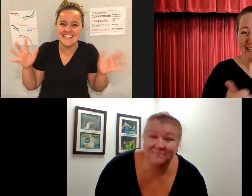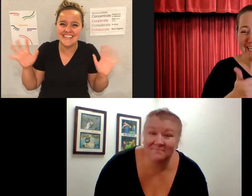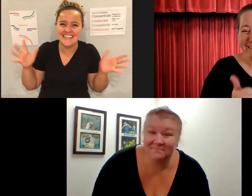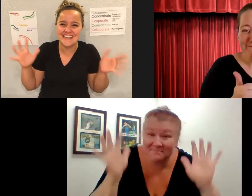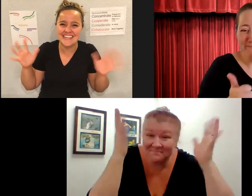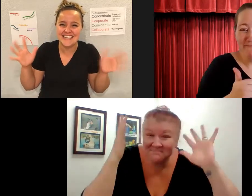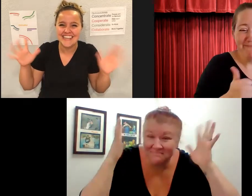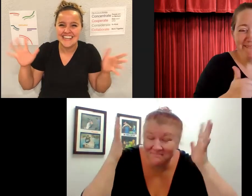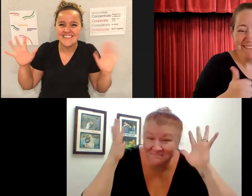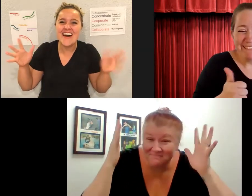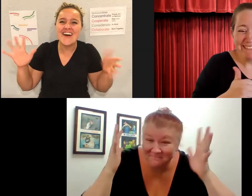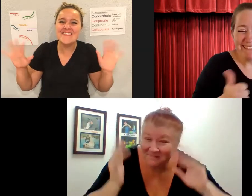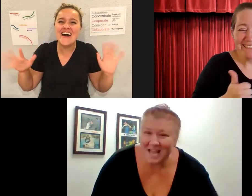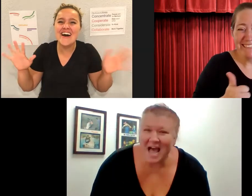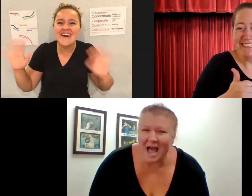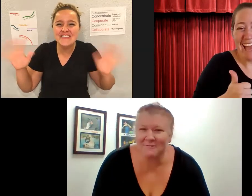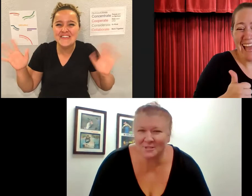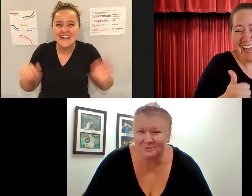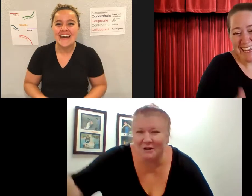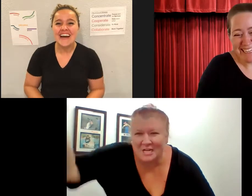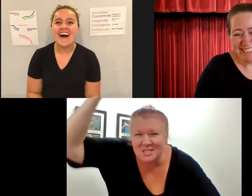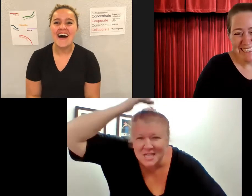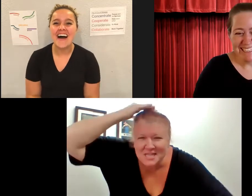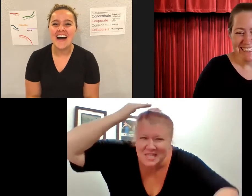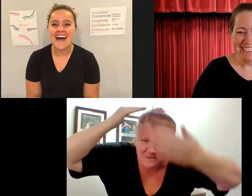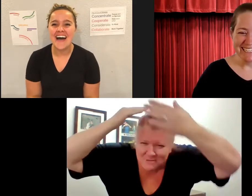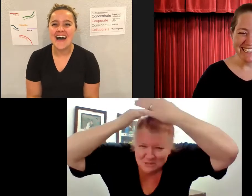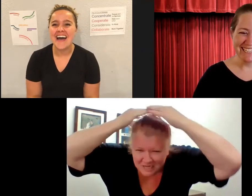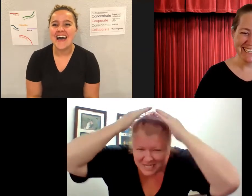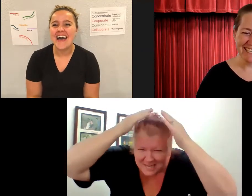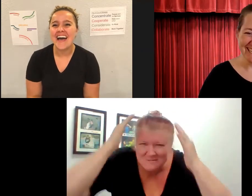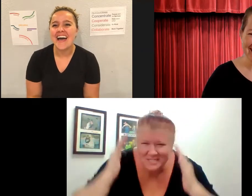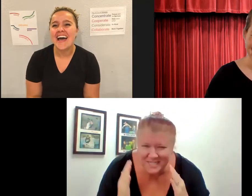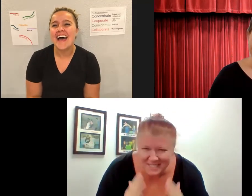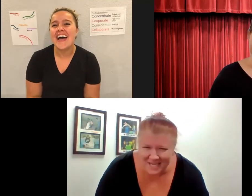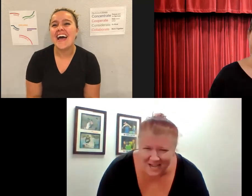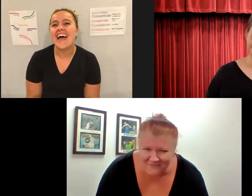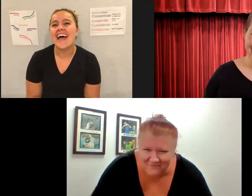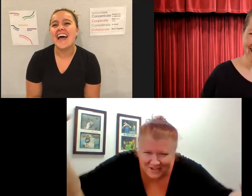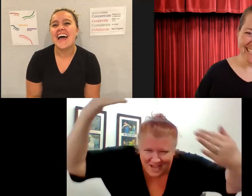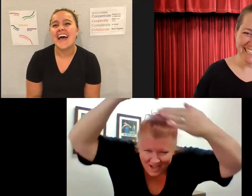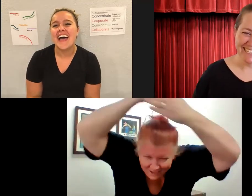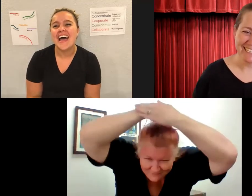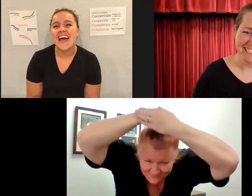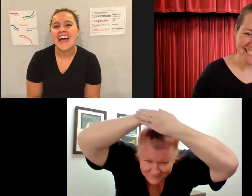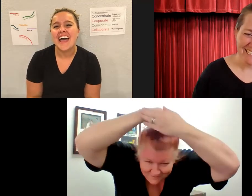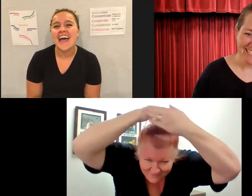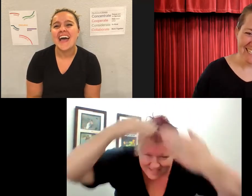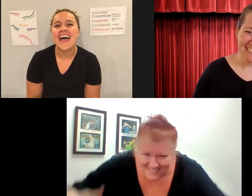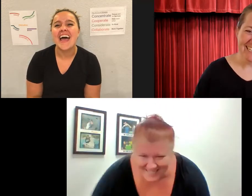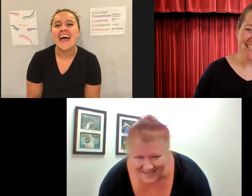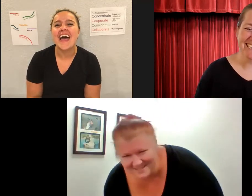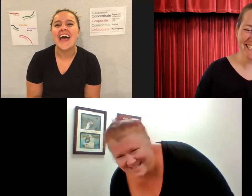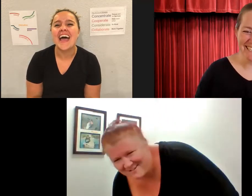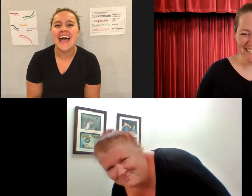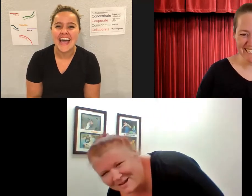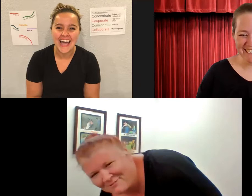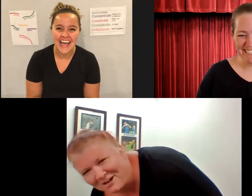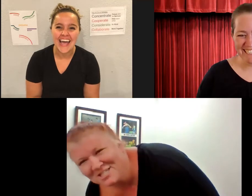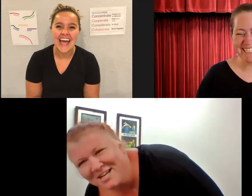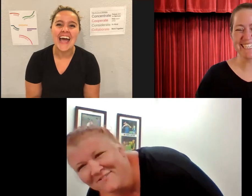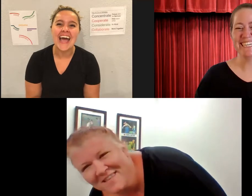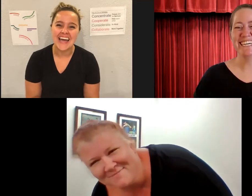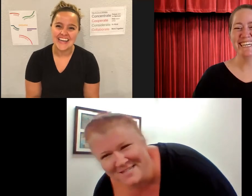Bravo, Lily. Bravo. I was crushed in the images of the face. That was